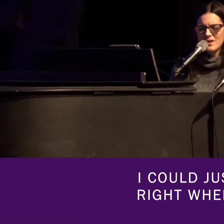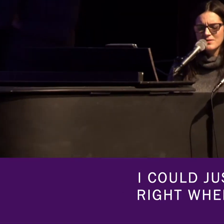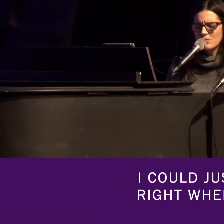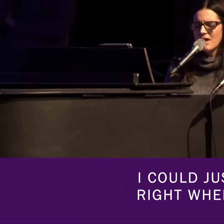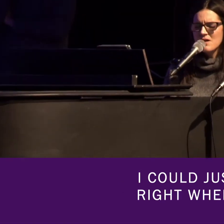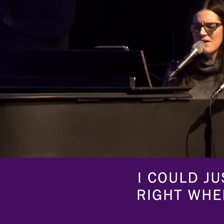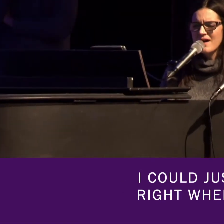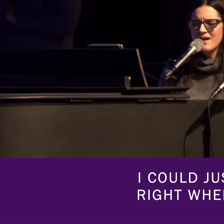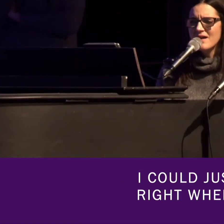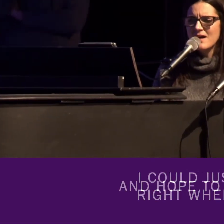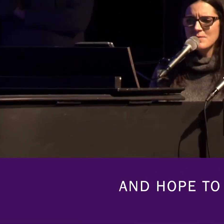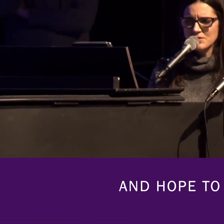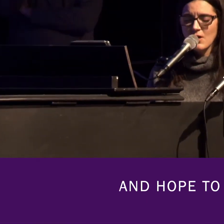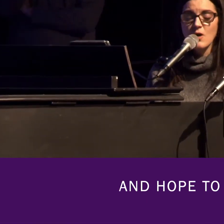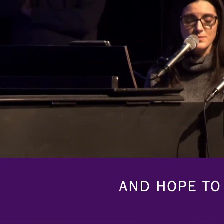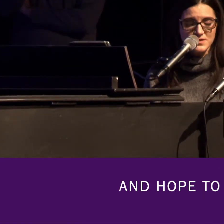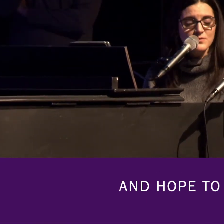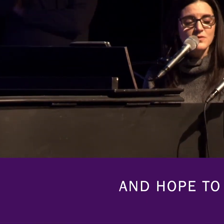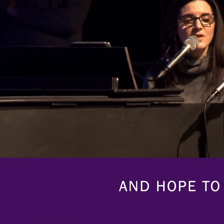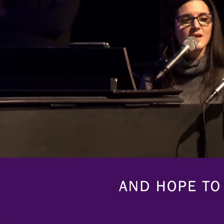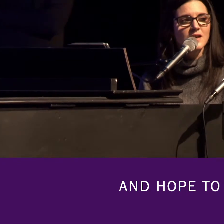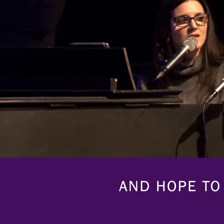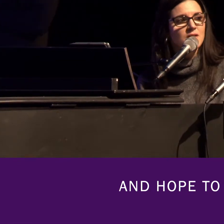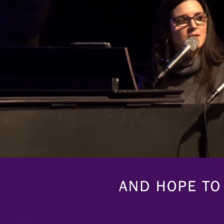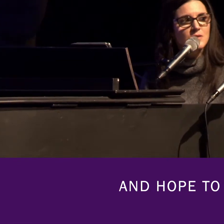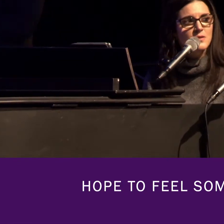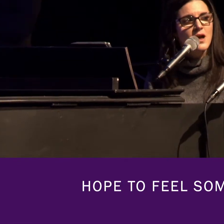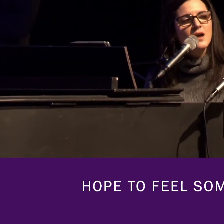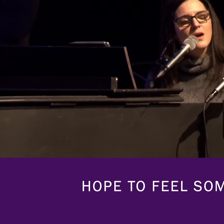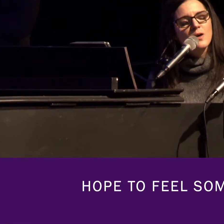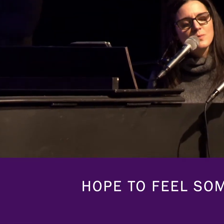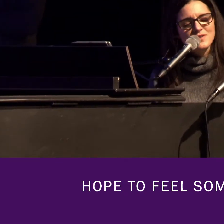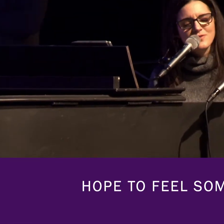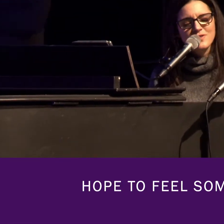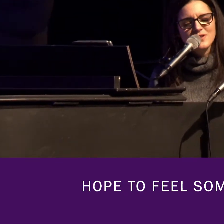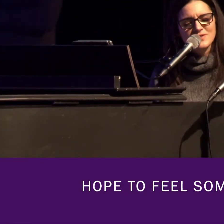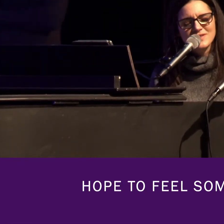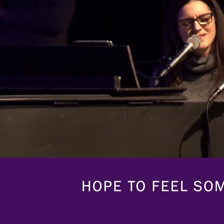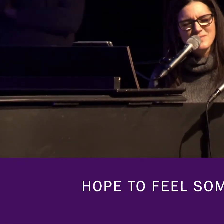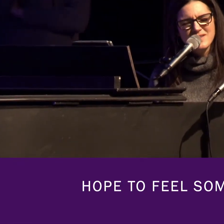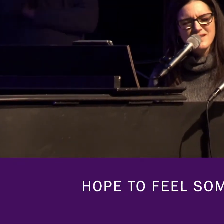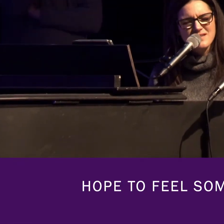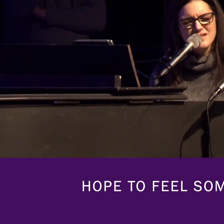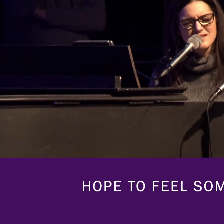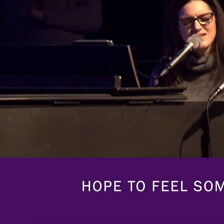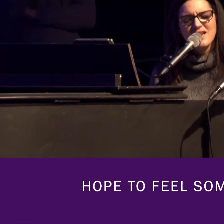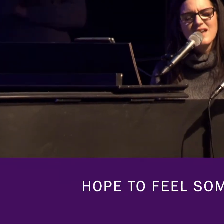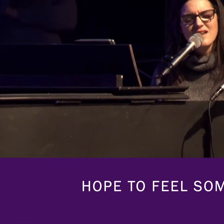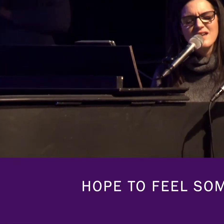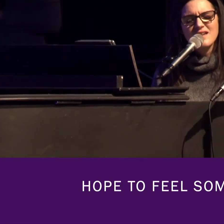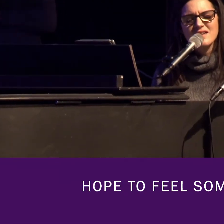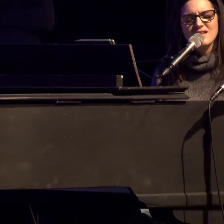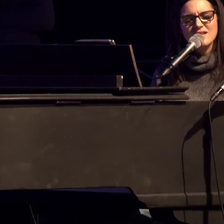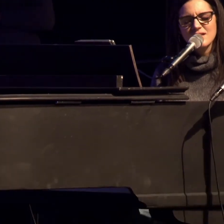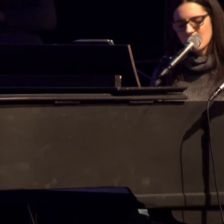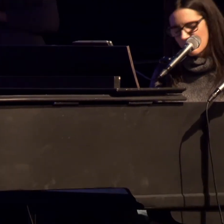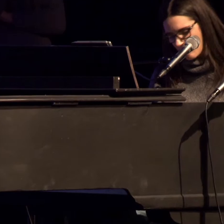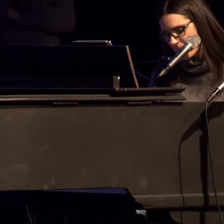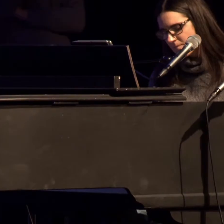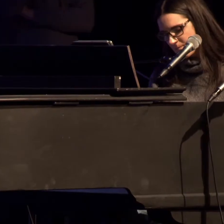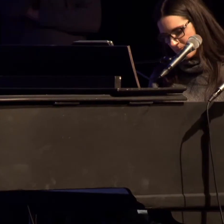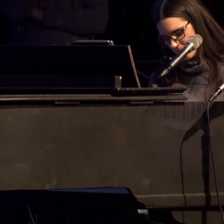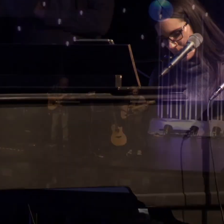stay right where I am and hope to feel you, hope to feel something again.